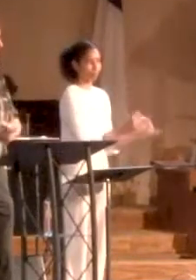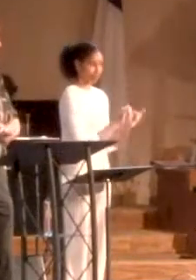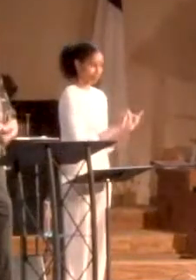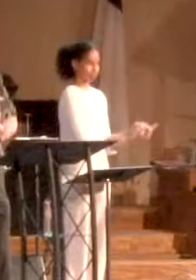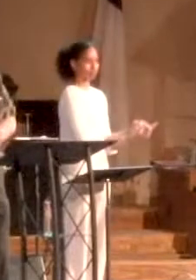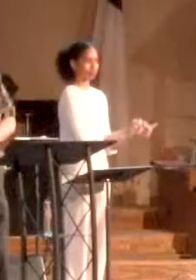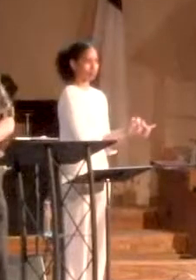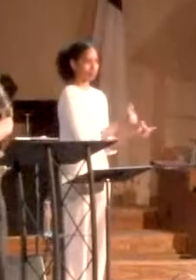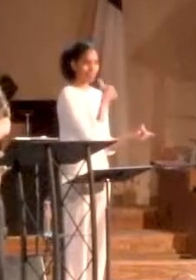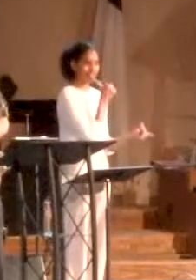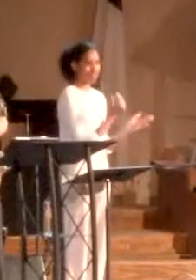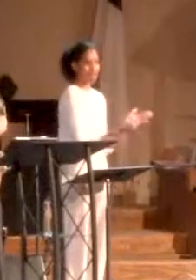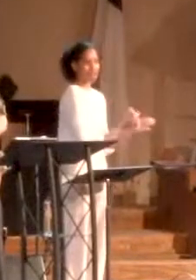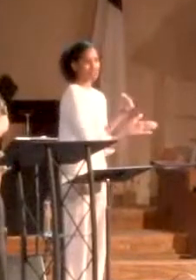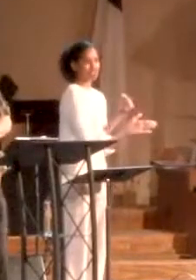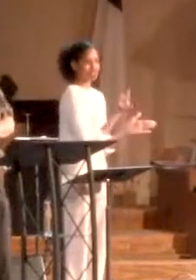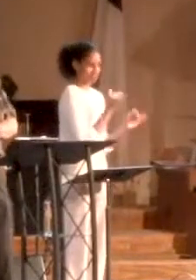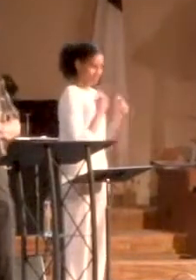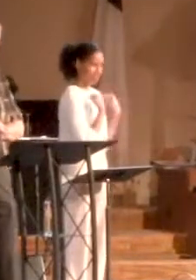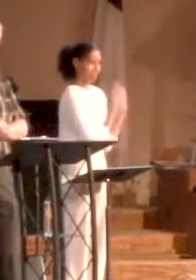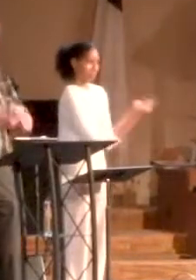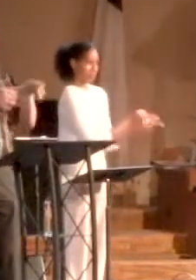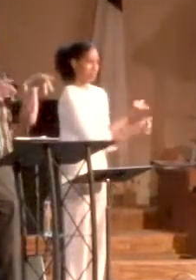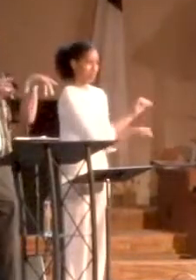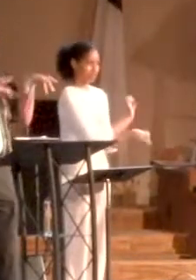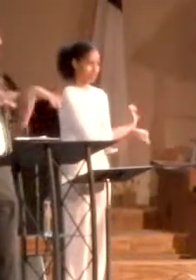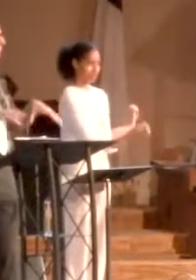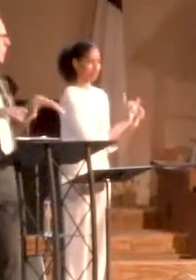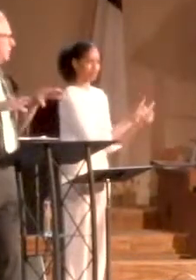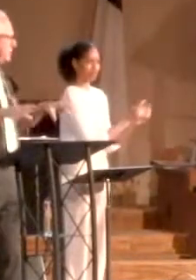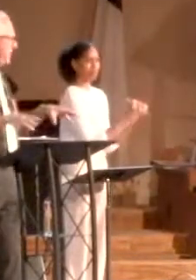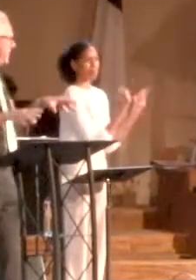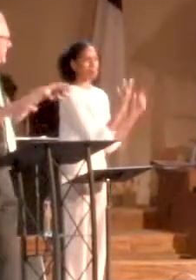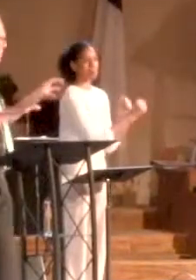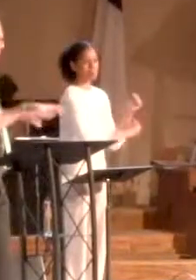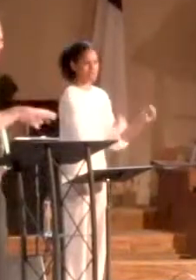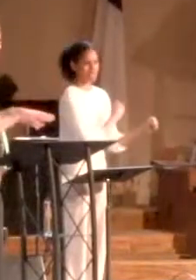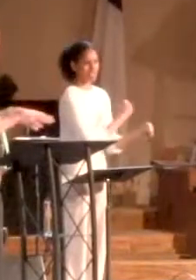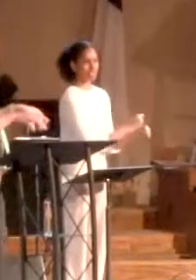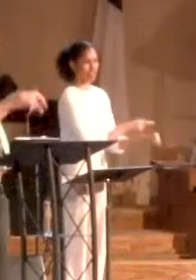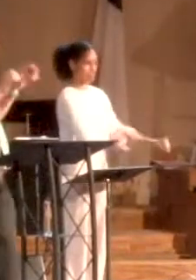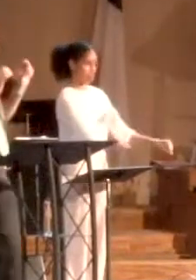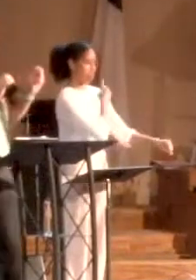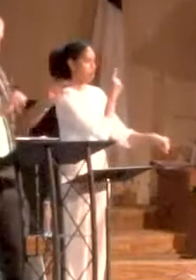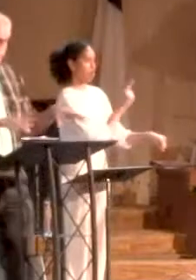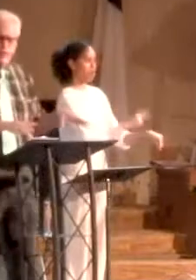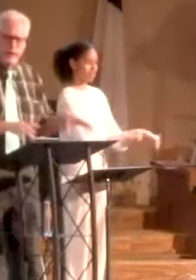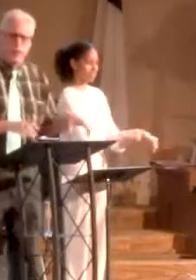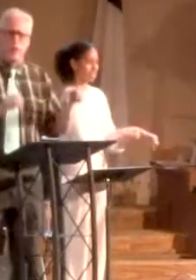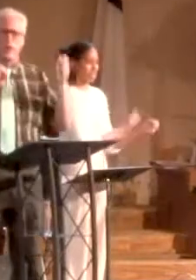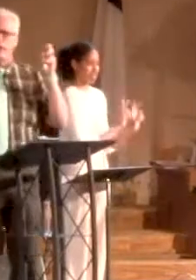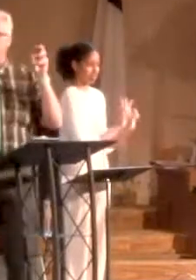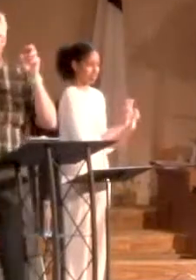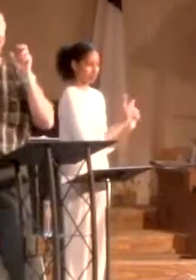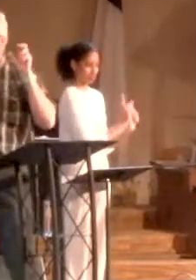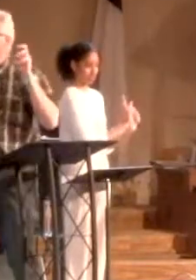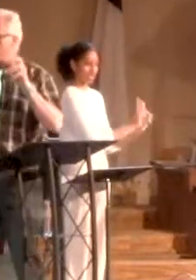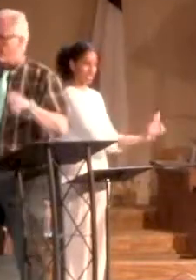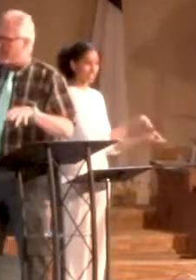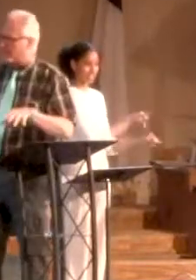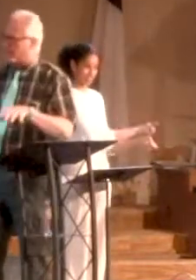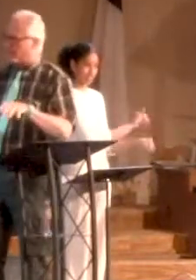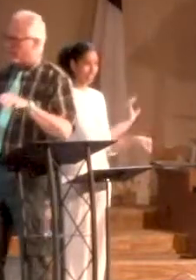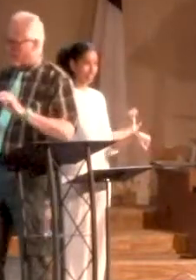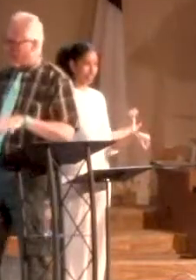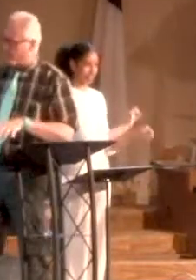necessarily all that old, but who have long-time roots in the community or long-time roots